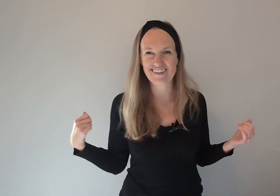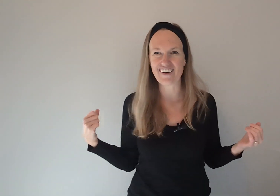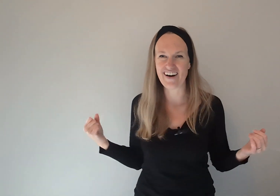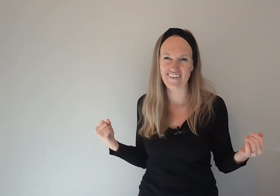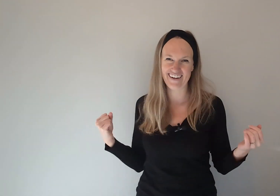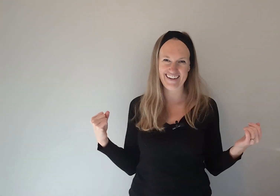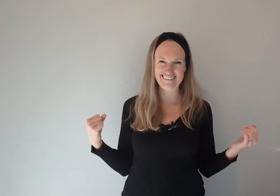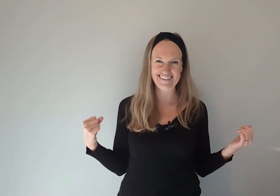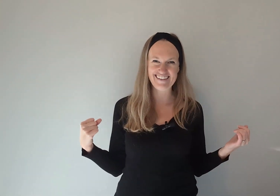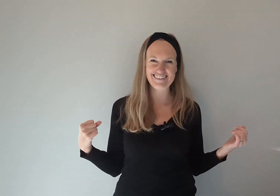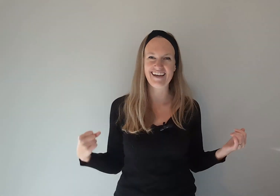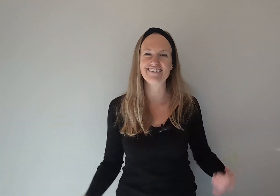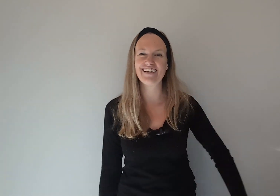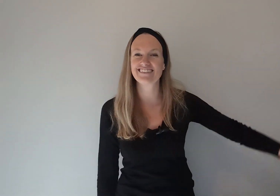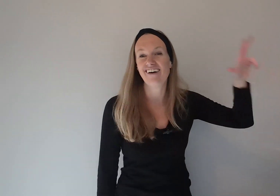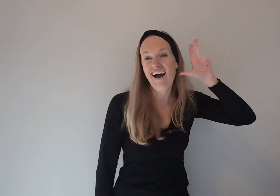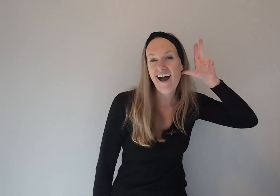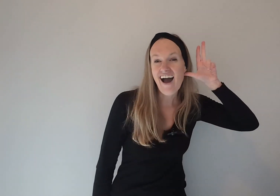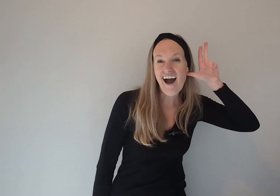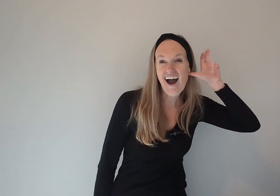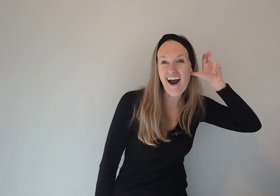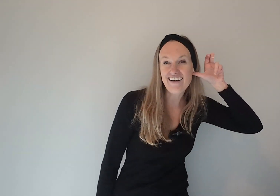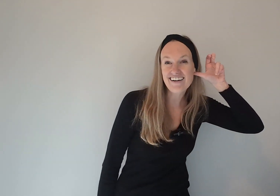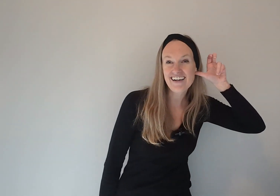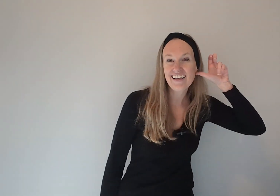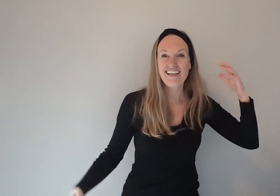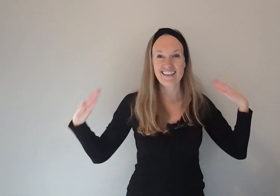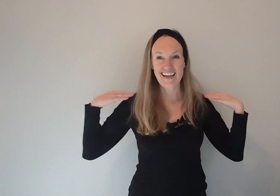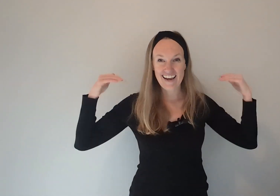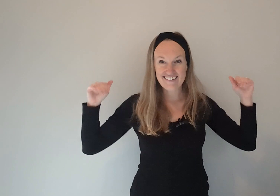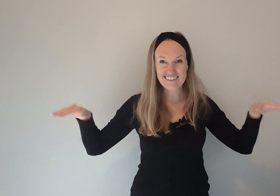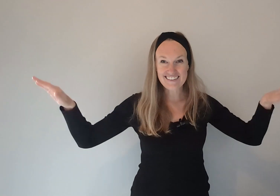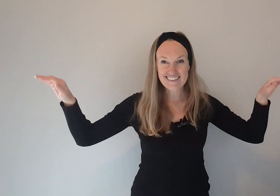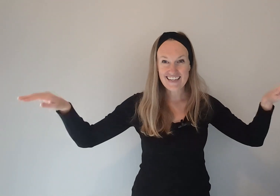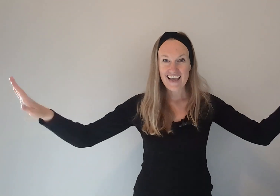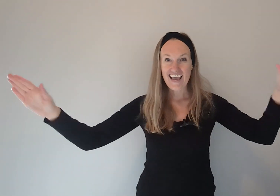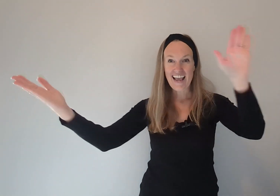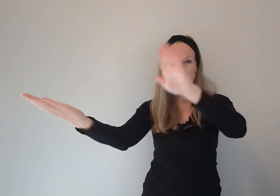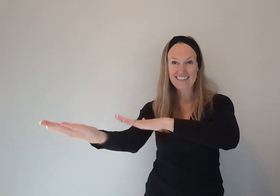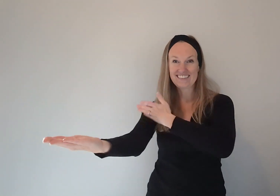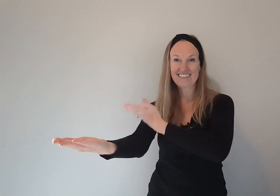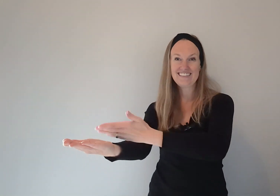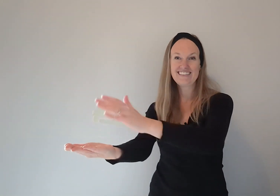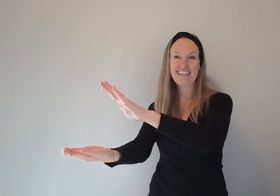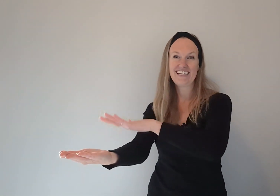we've already learned how to sign. Okay, so hark the herald, angels